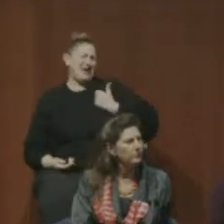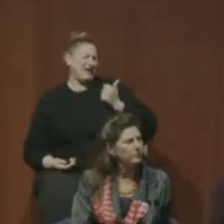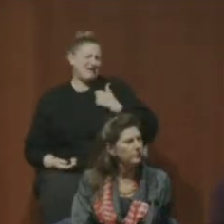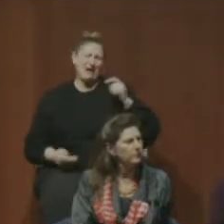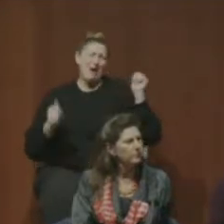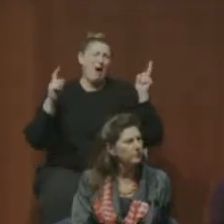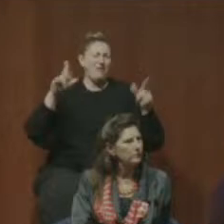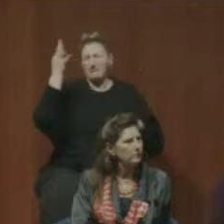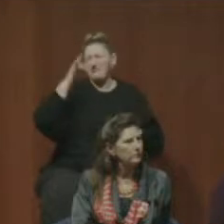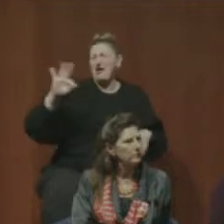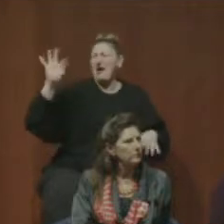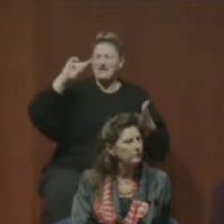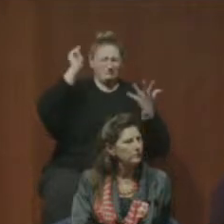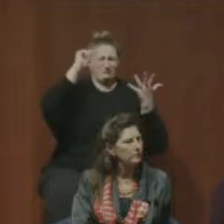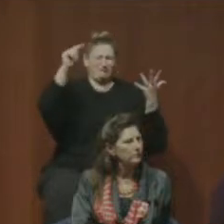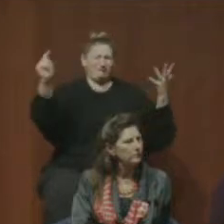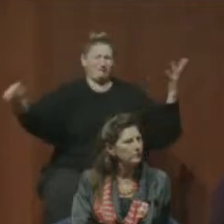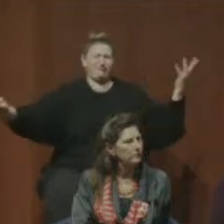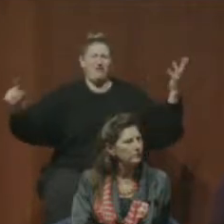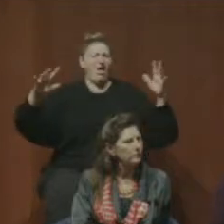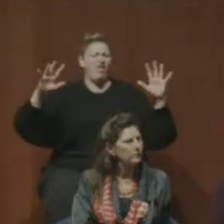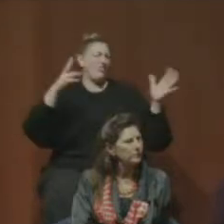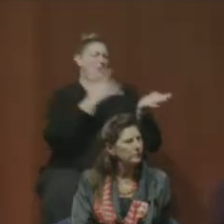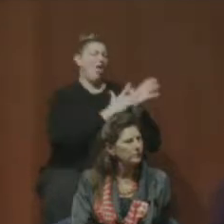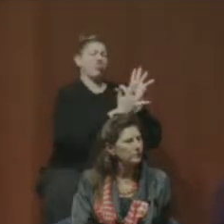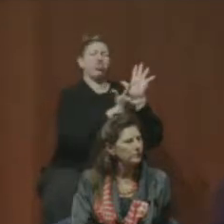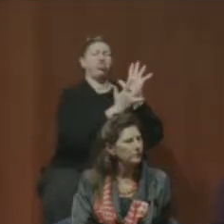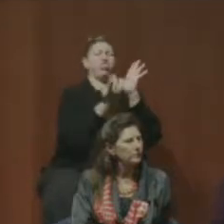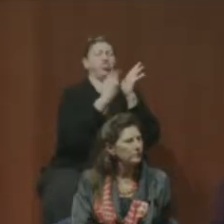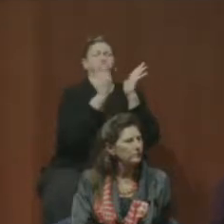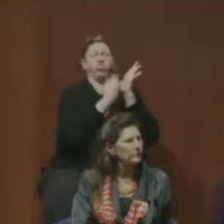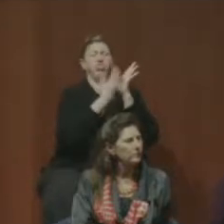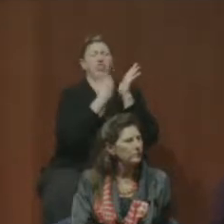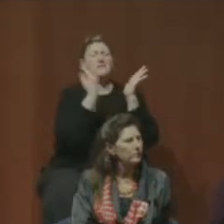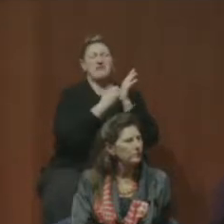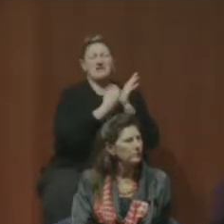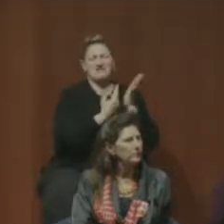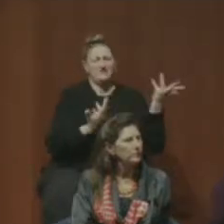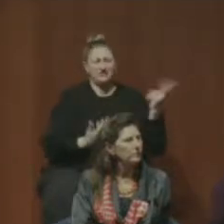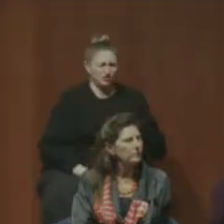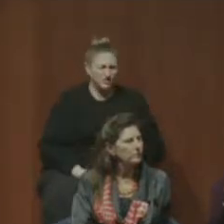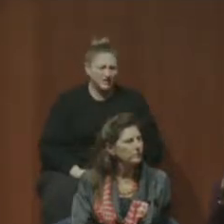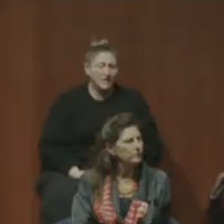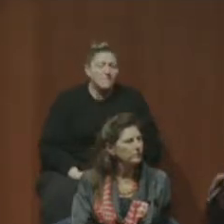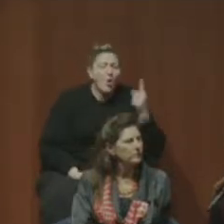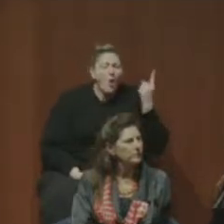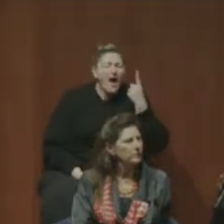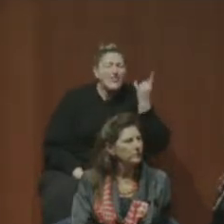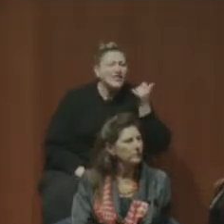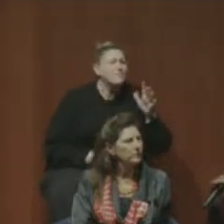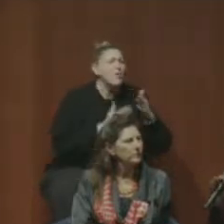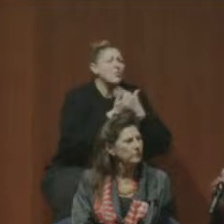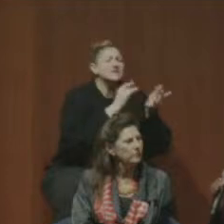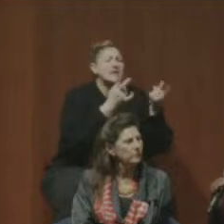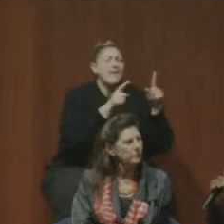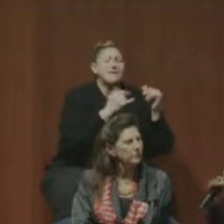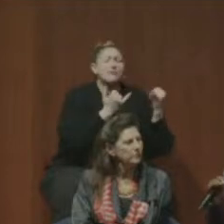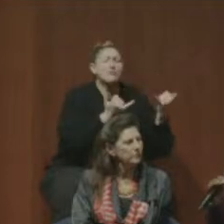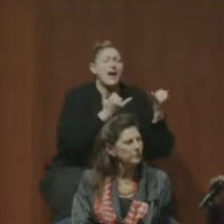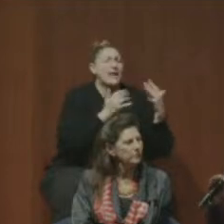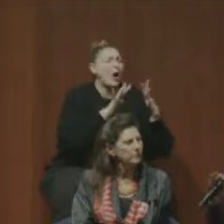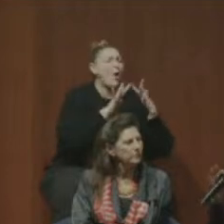owes. Everybody owes everybody. And that's the other thing, it's like, you know, because I even think about what's happening now